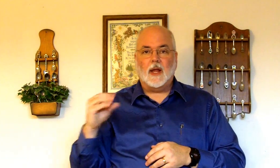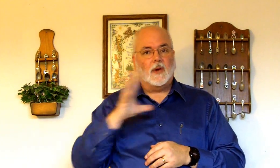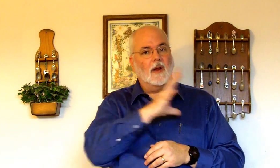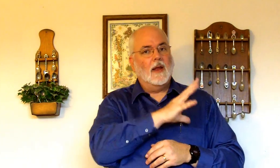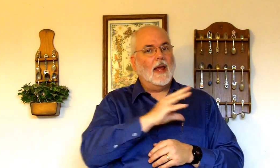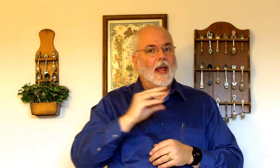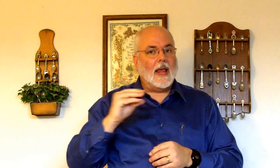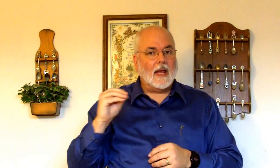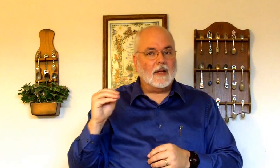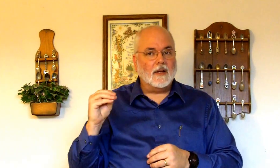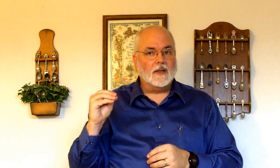together. And